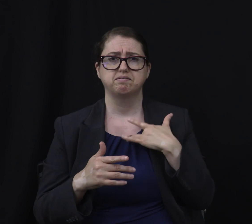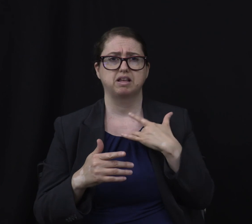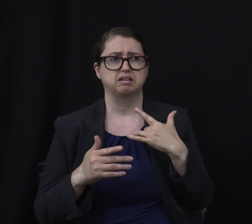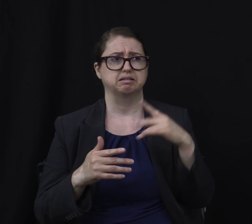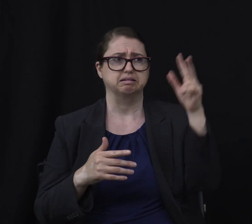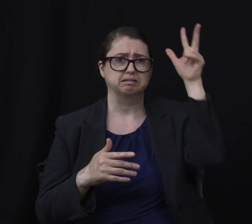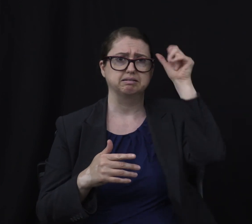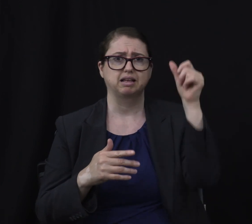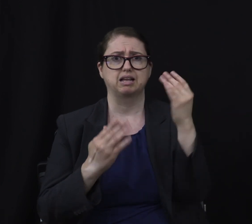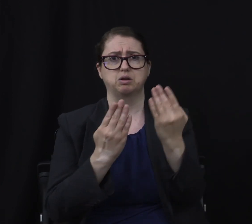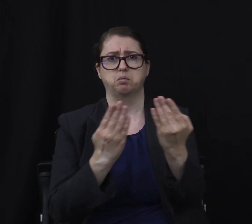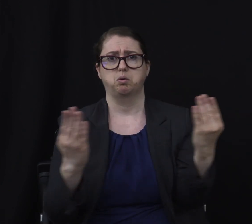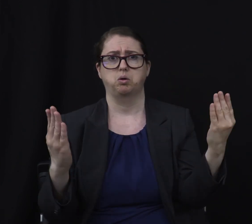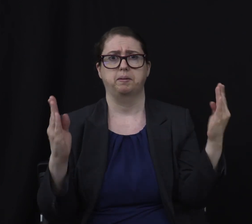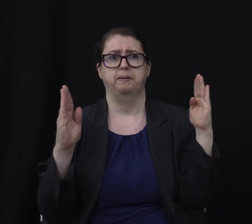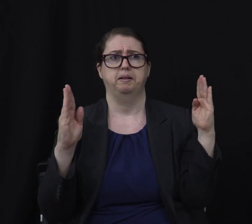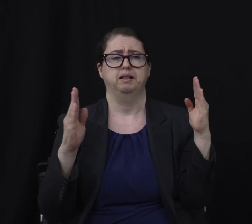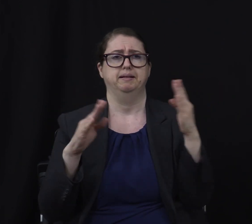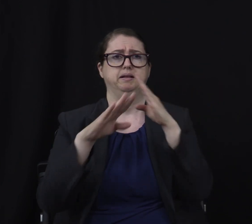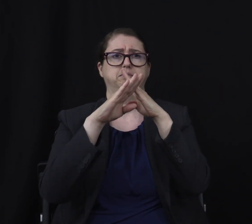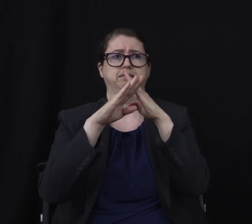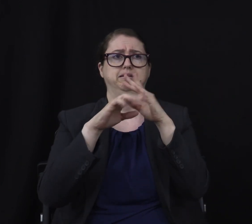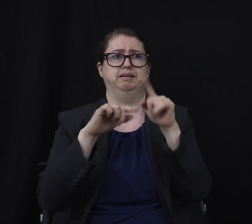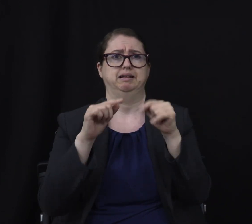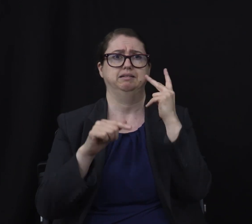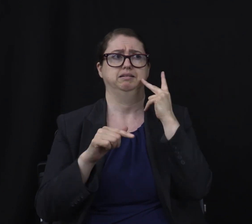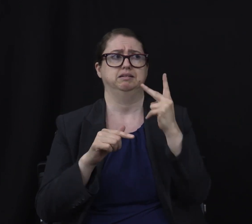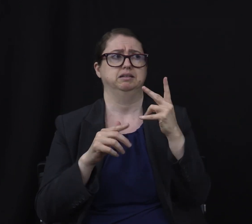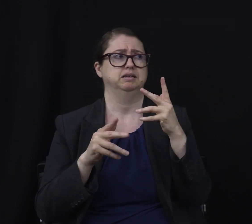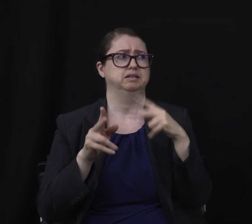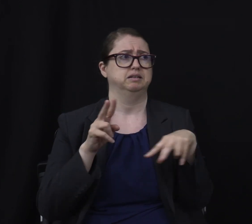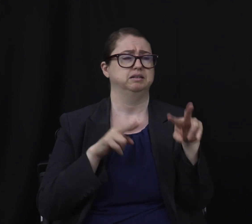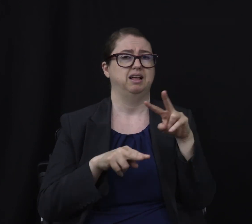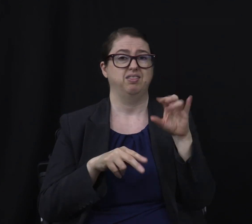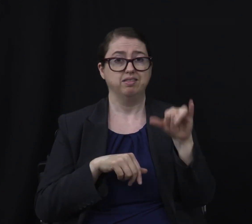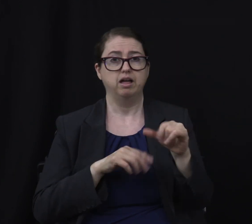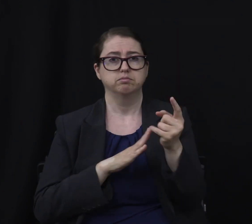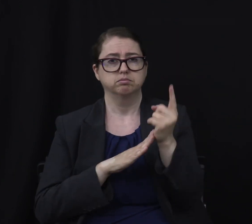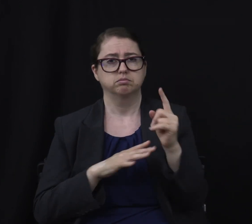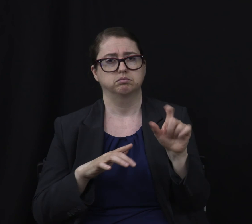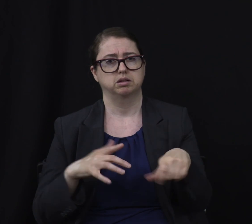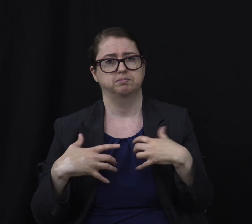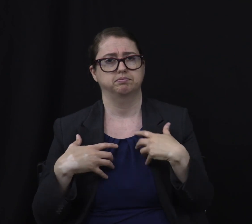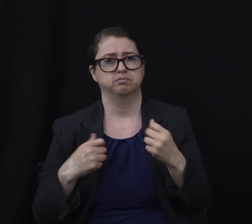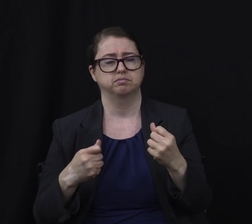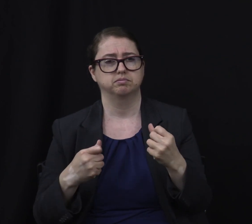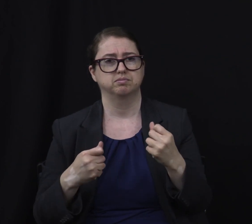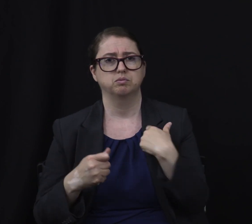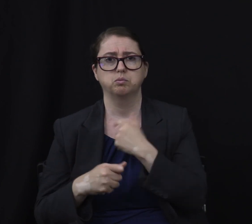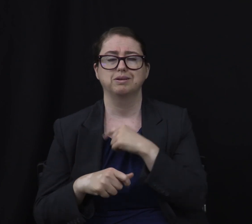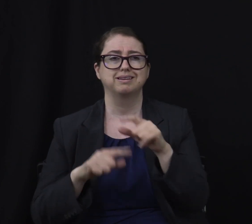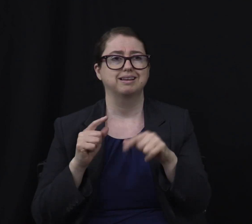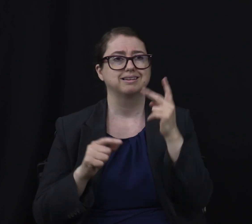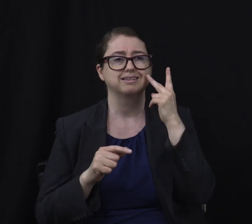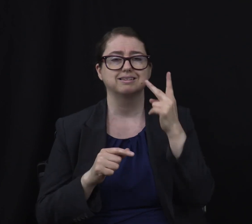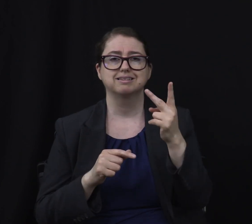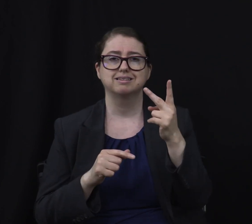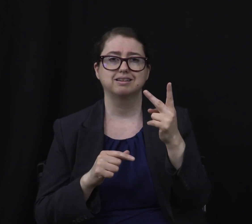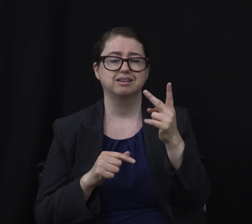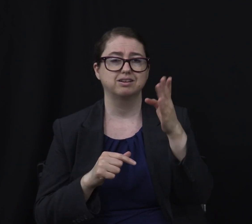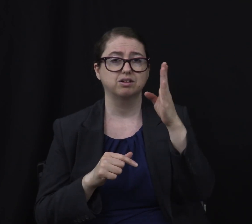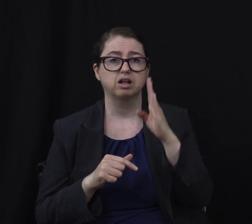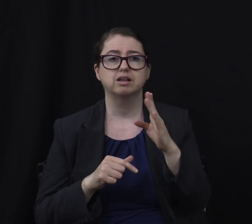of darkness, it is then when we must take great courage. It is when we cannot see God, not when we can, but it is